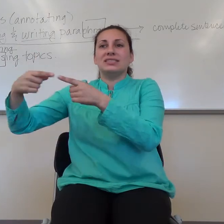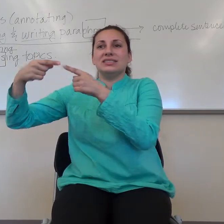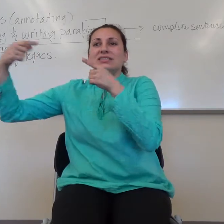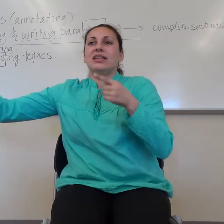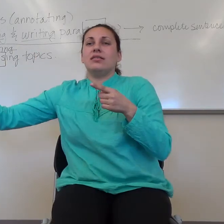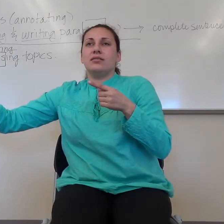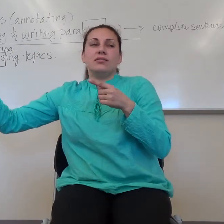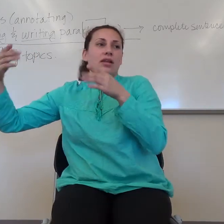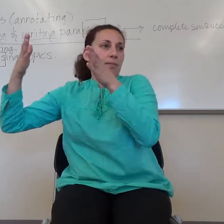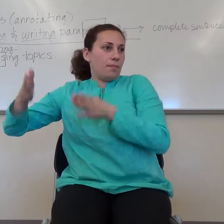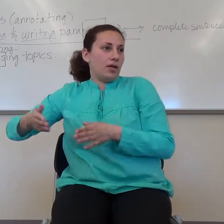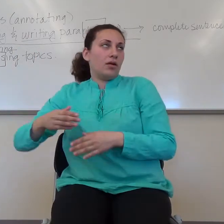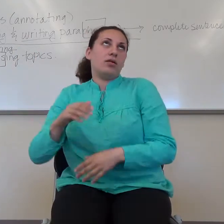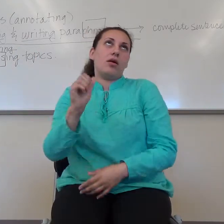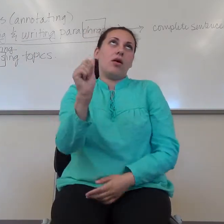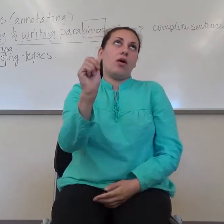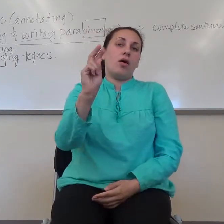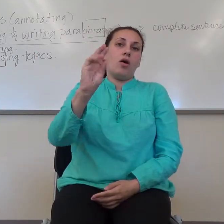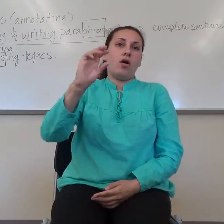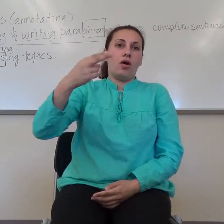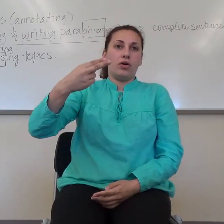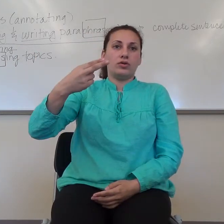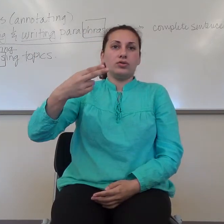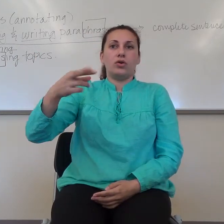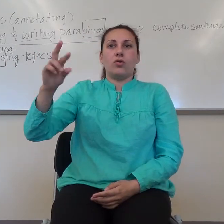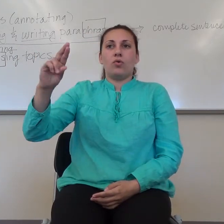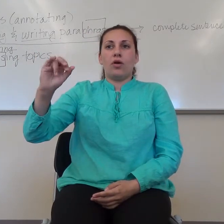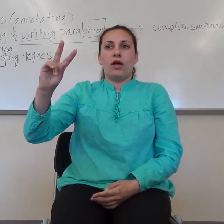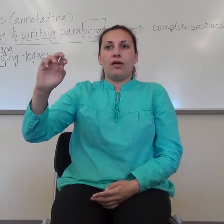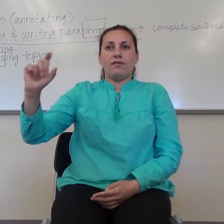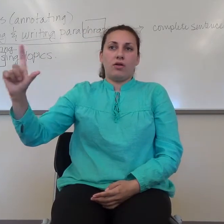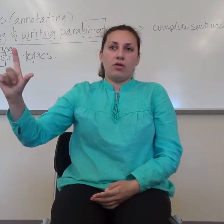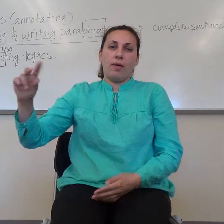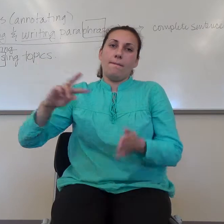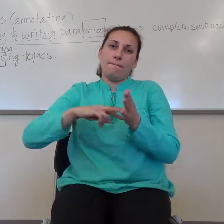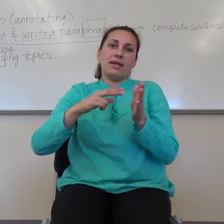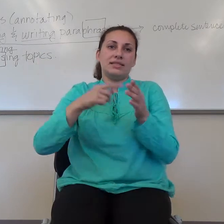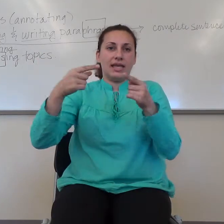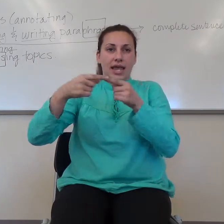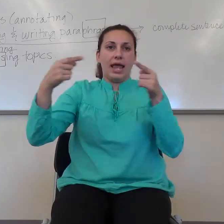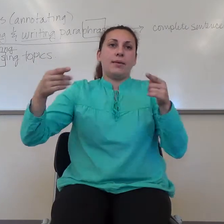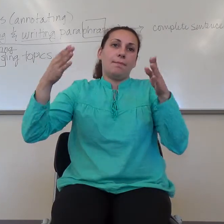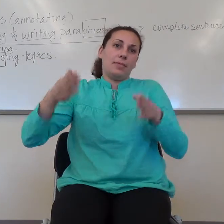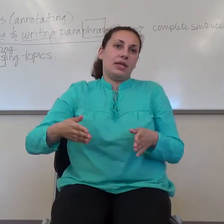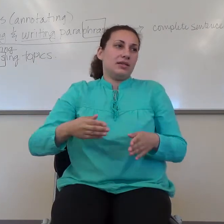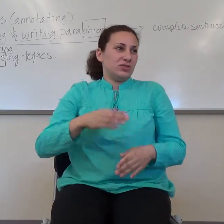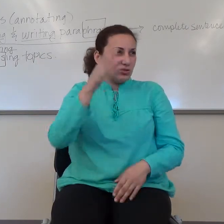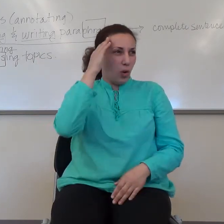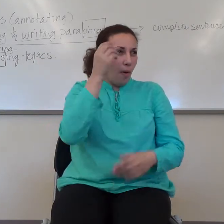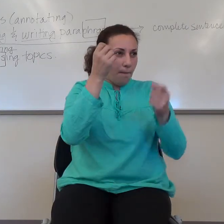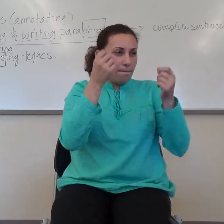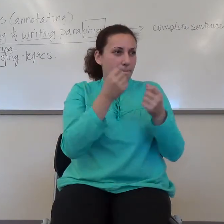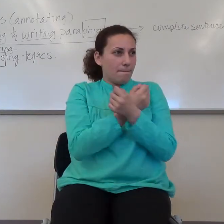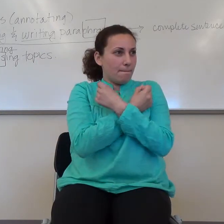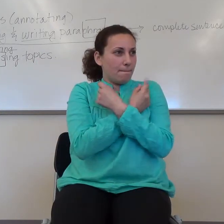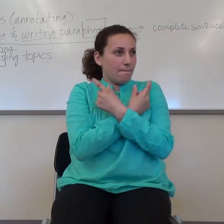rival? Your enemy. Yeah, his enemy. You remember that word, like from, doesn't Batman have arch rivals?